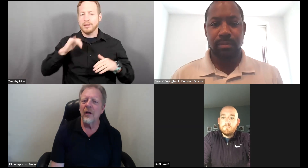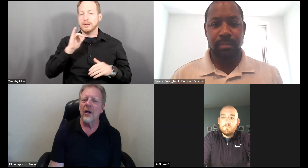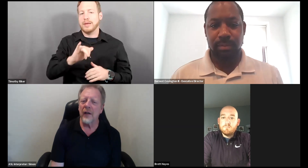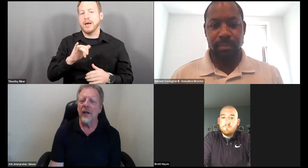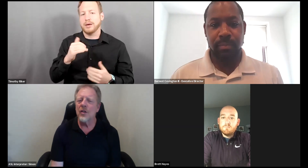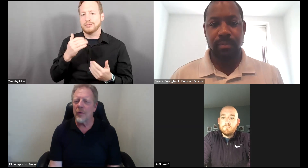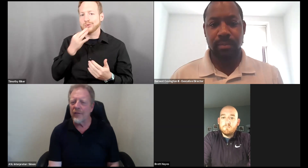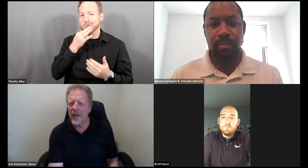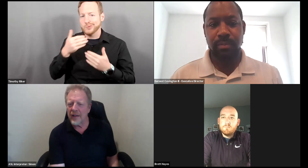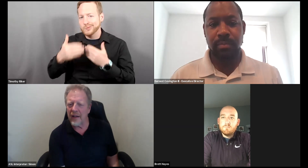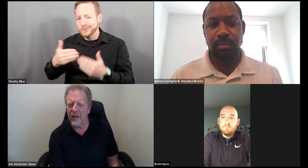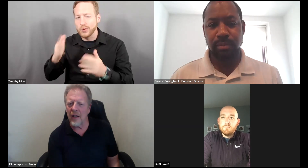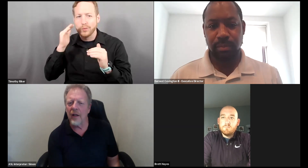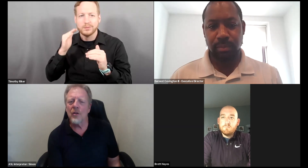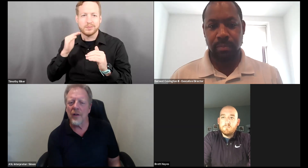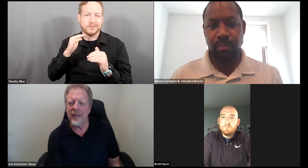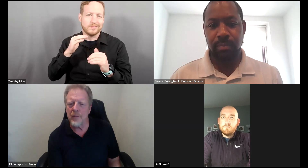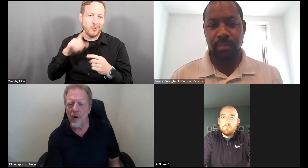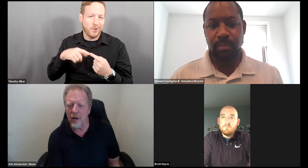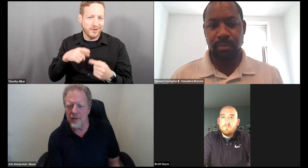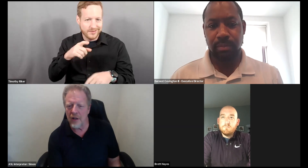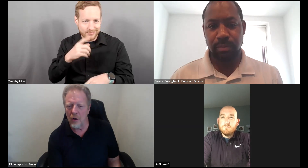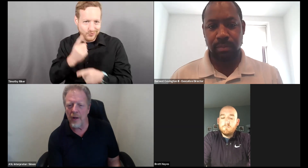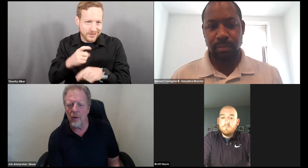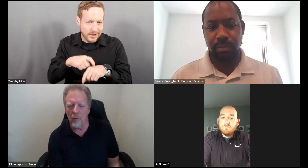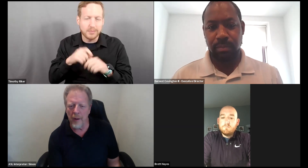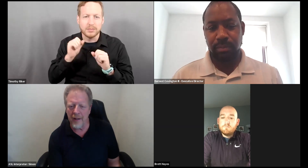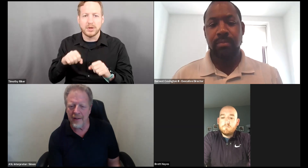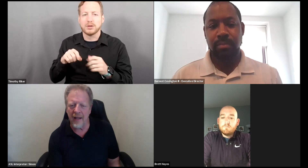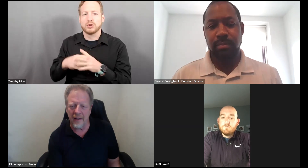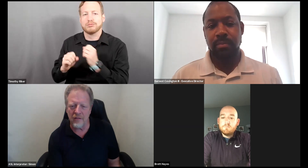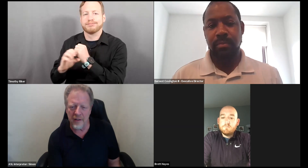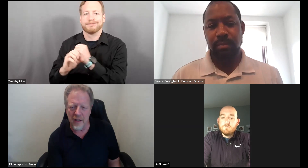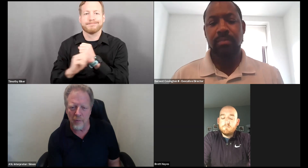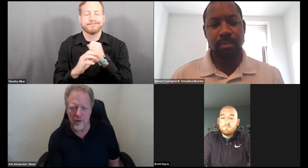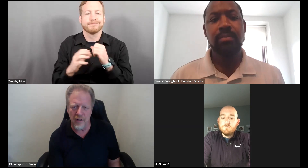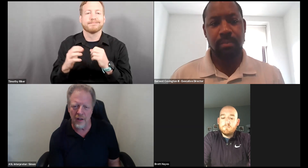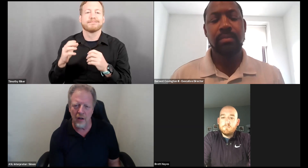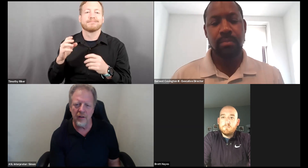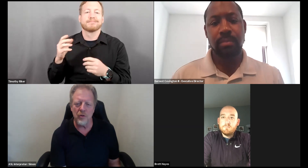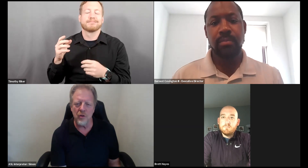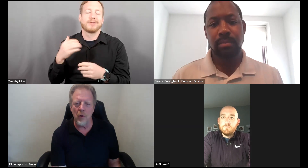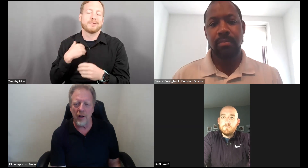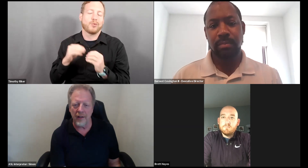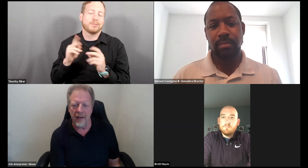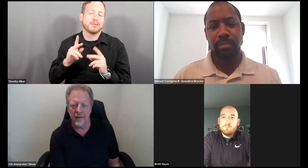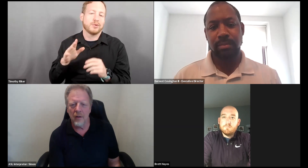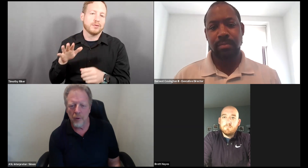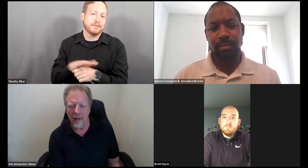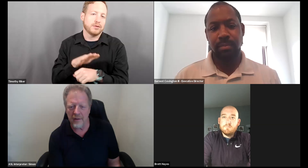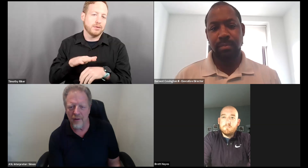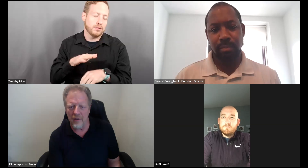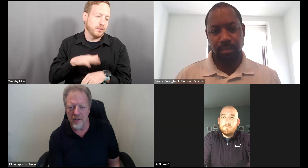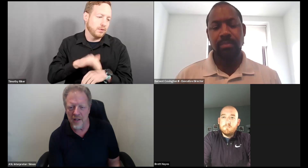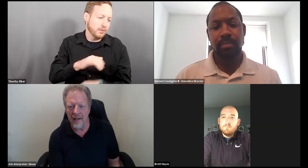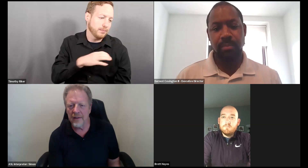haven't. Okay, so we haven't done that yet. Okay, so that's in progress, I hope. I hope we'll be able to get that at the right time when it's ready to go, and then we'll start marketing that and putting